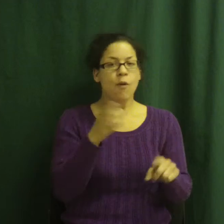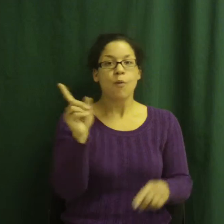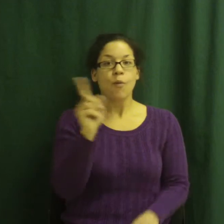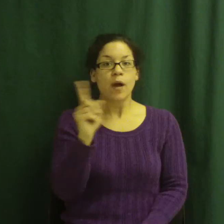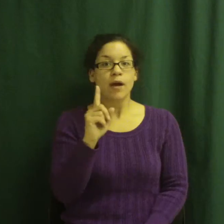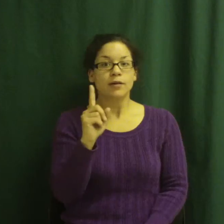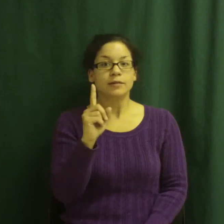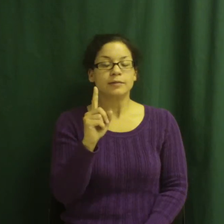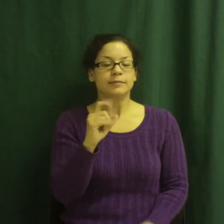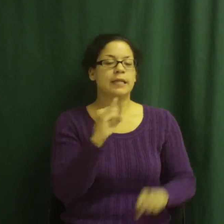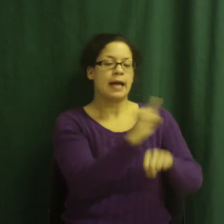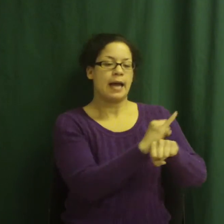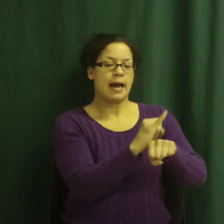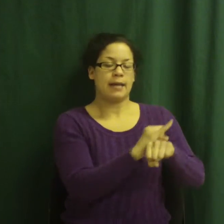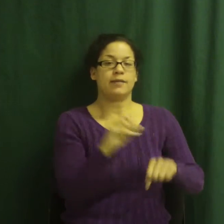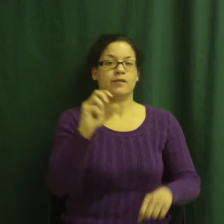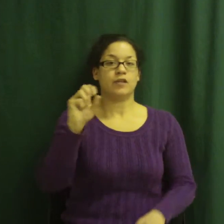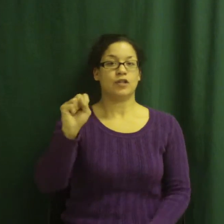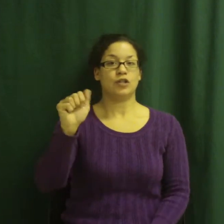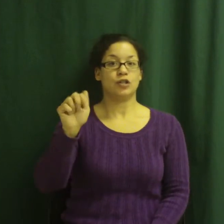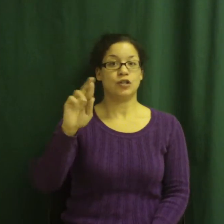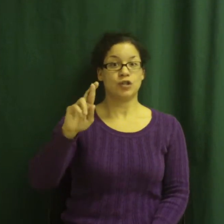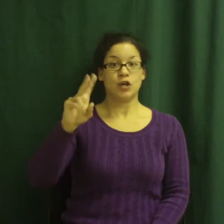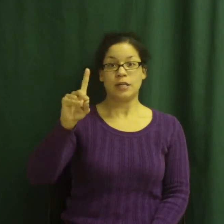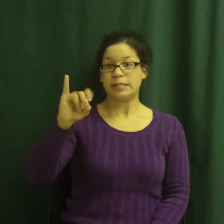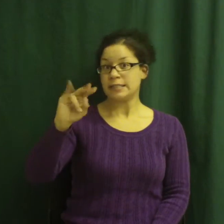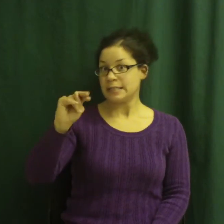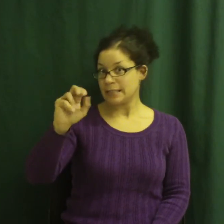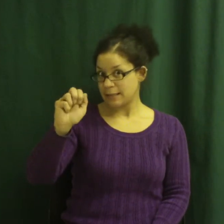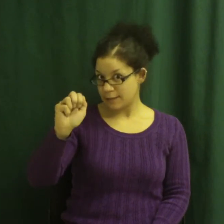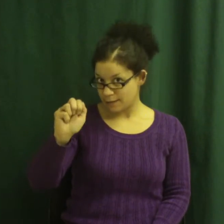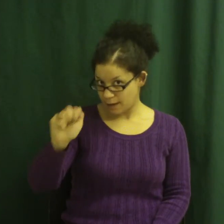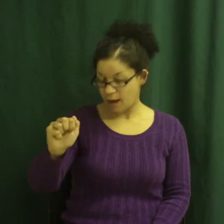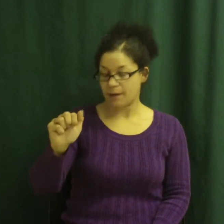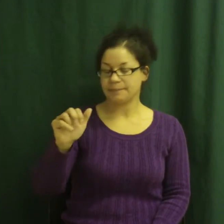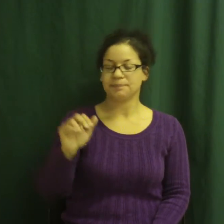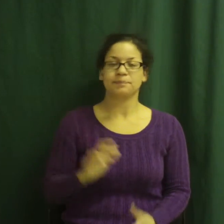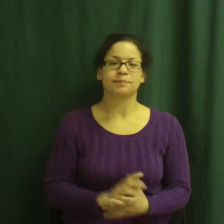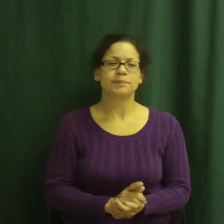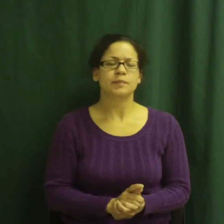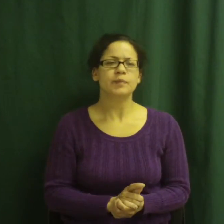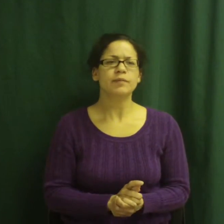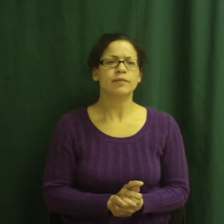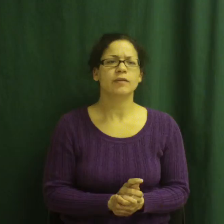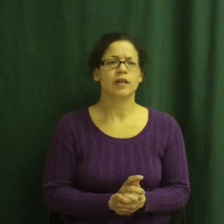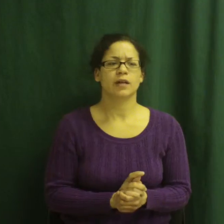There is a great story about how the sirloin cut of beef got its